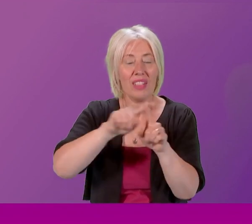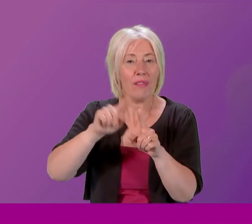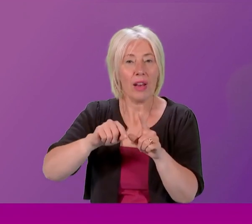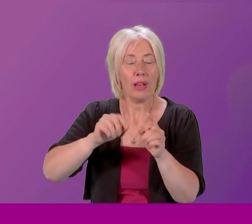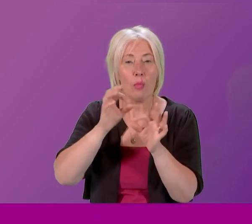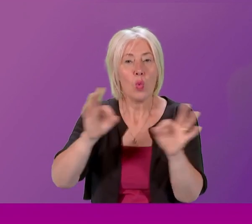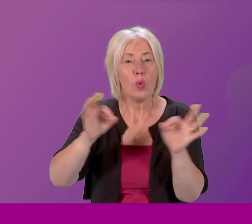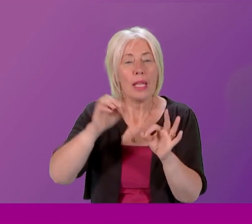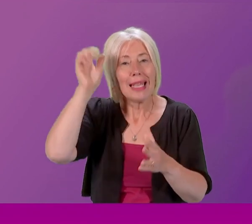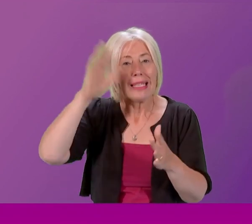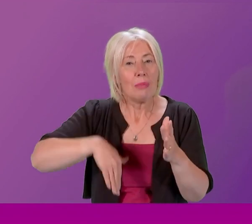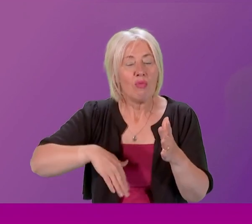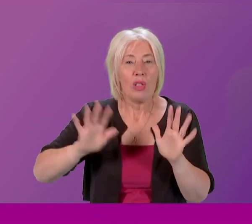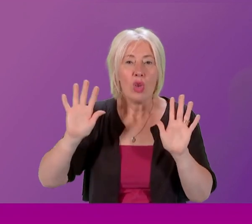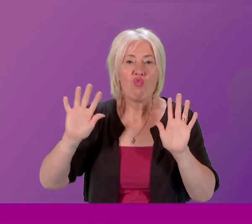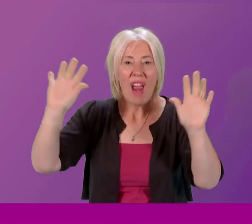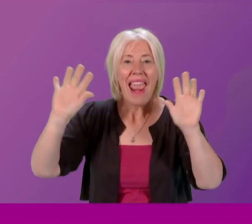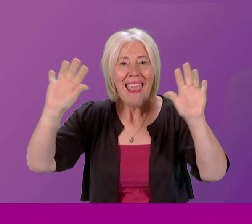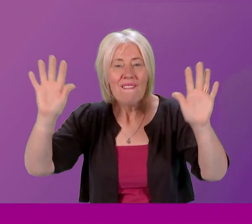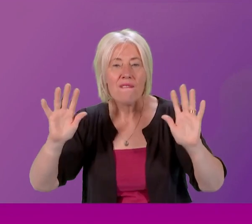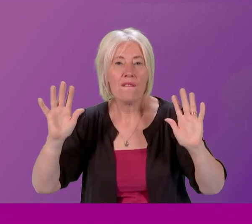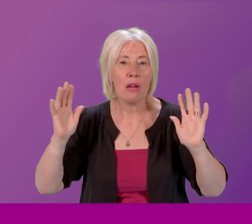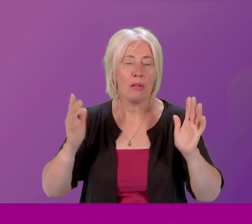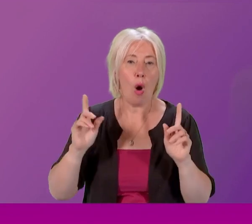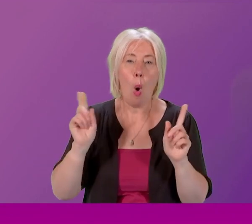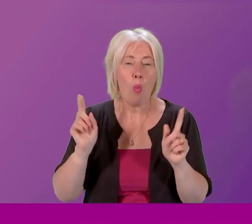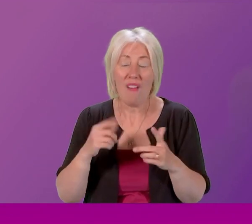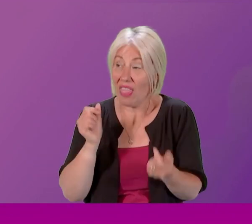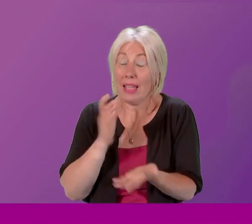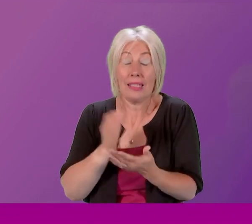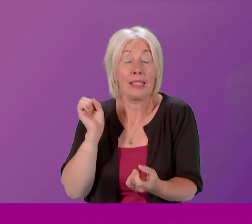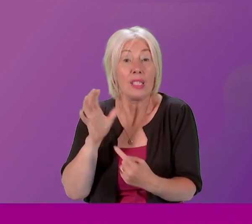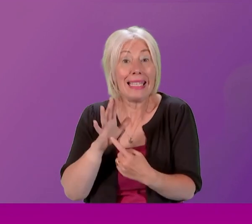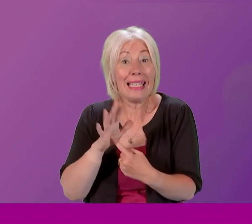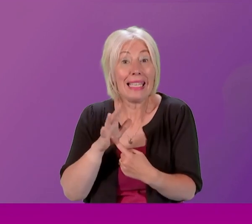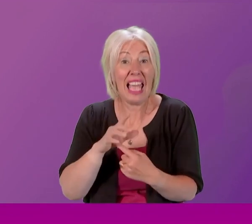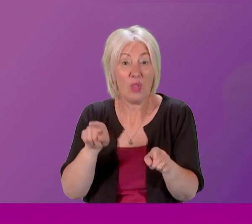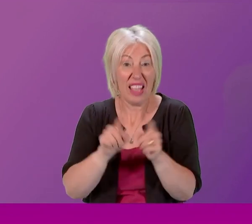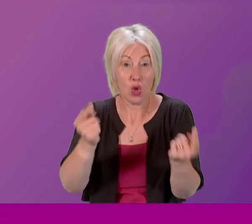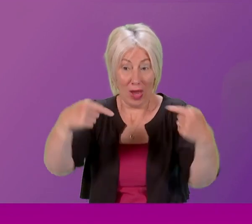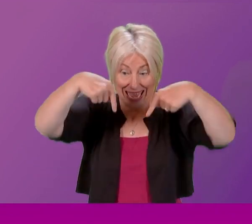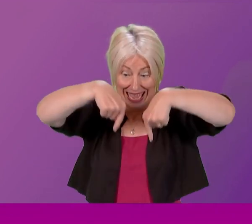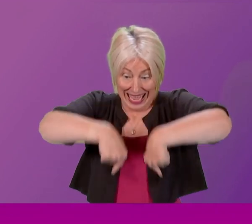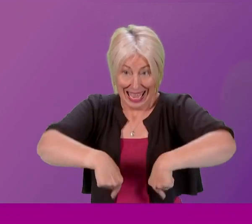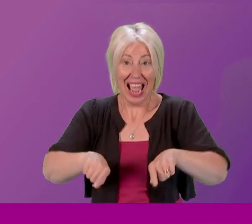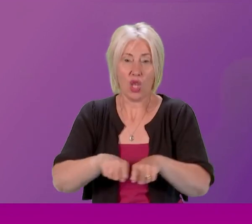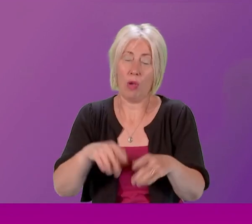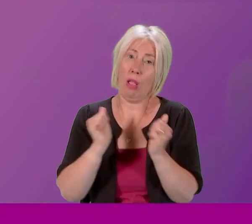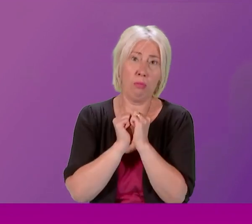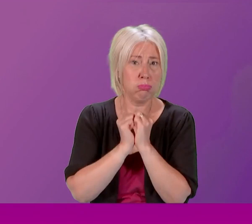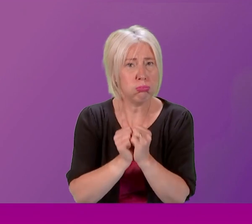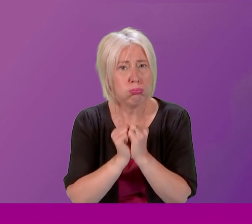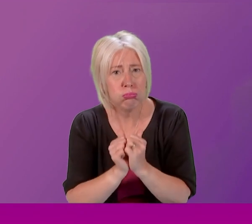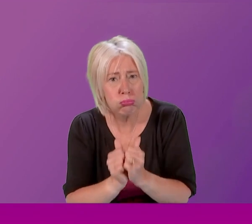experiences, raves or whatever it might be, is really, really crucial. And the fact that you are here is absolutely